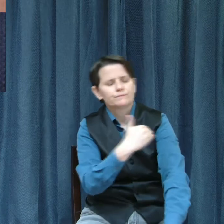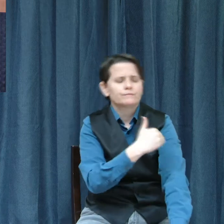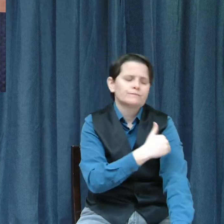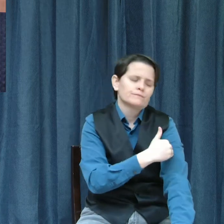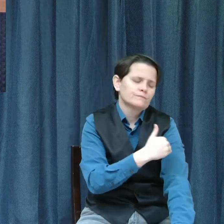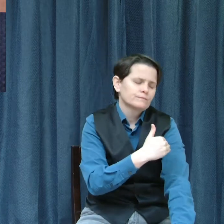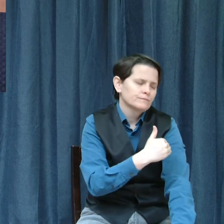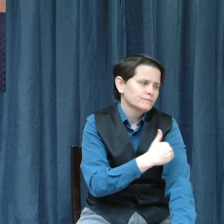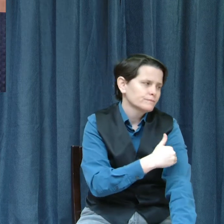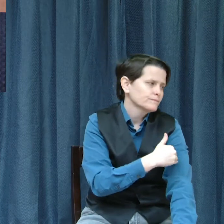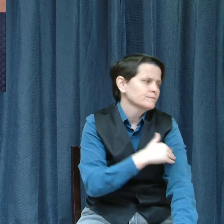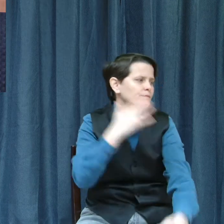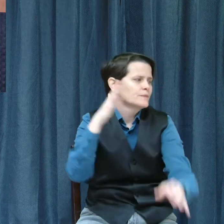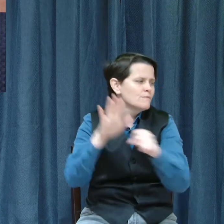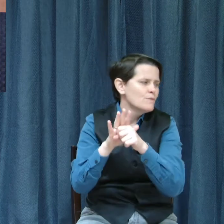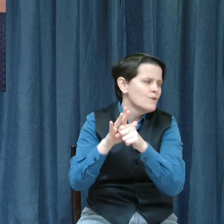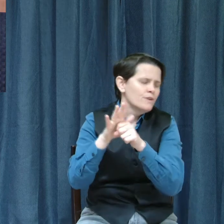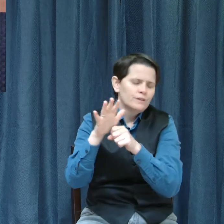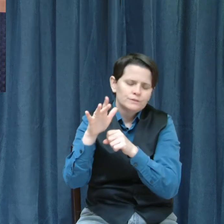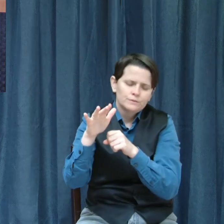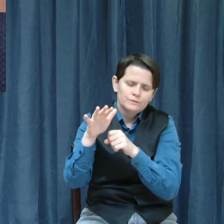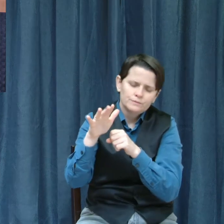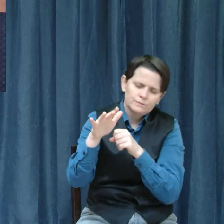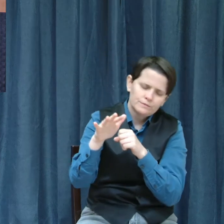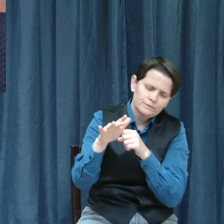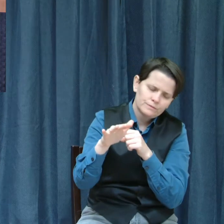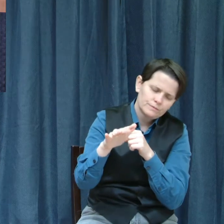and prosperity.